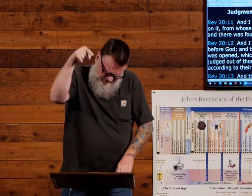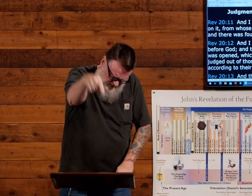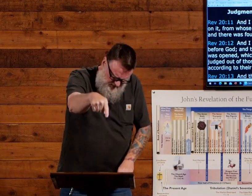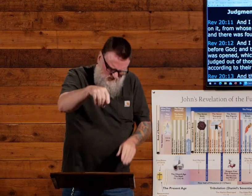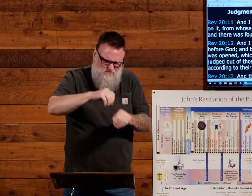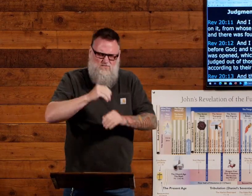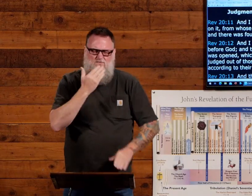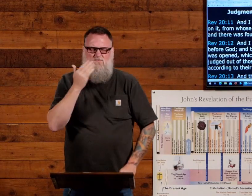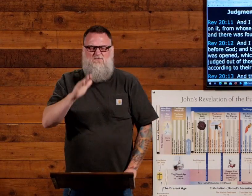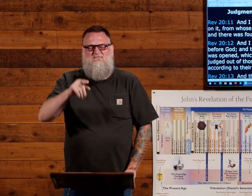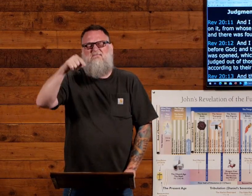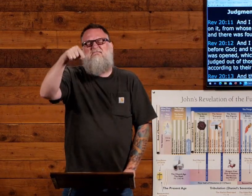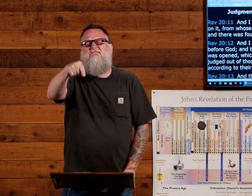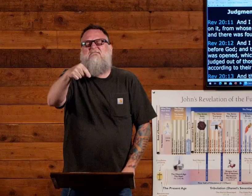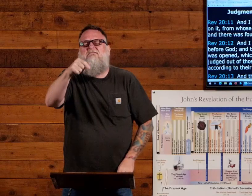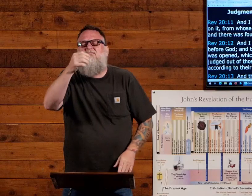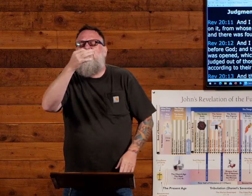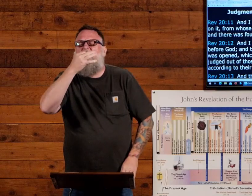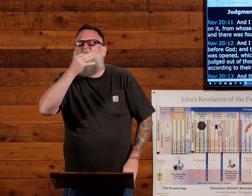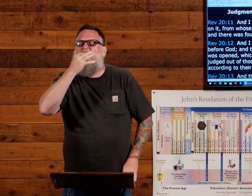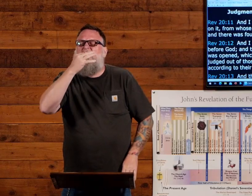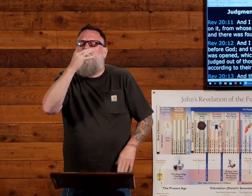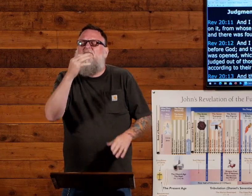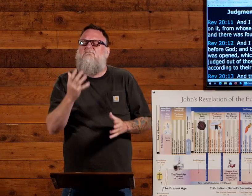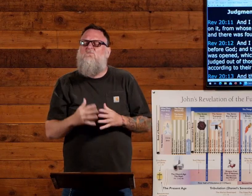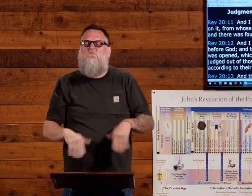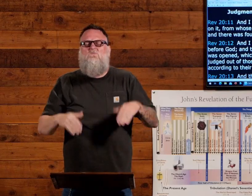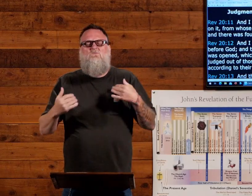after us here on earth. You'll bring the new Jerusalem.